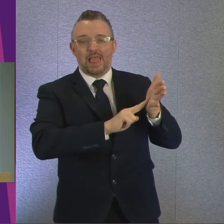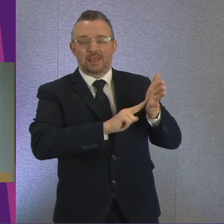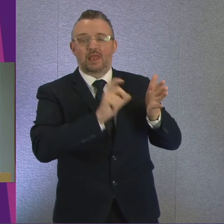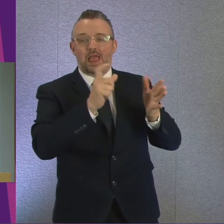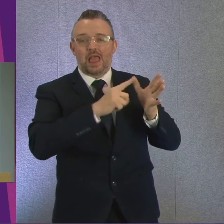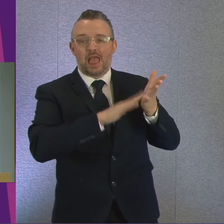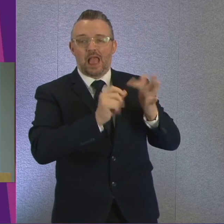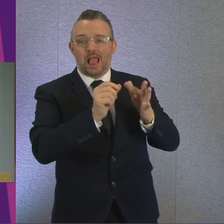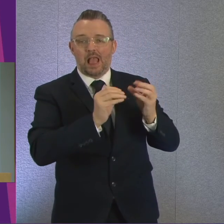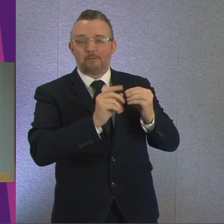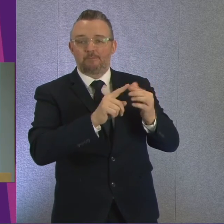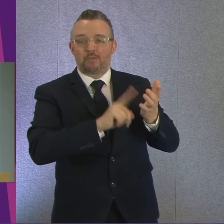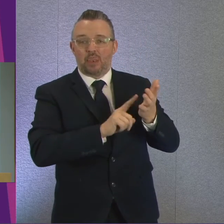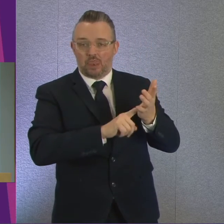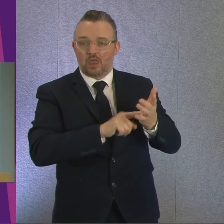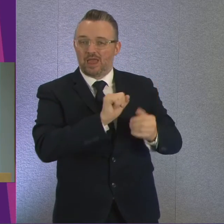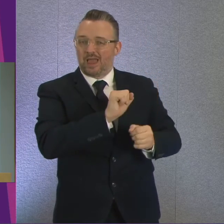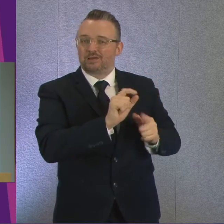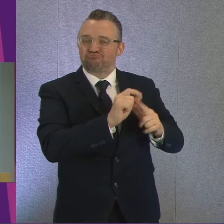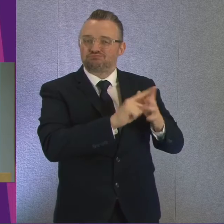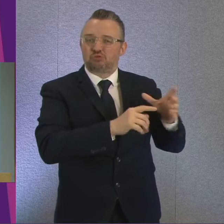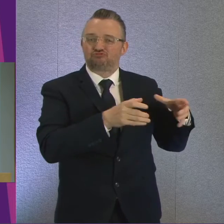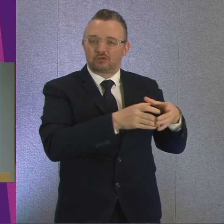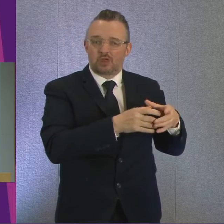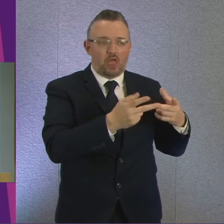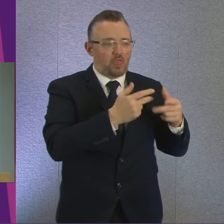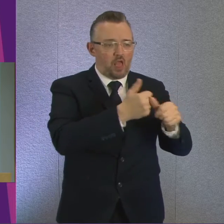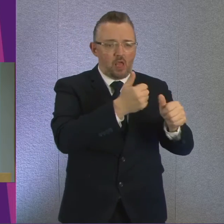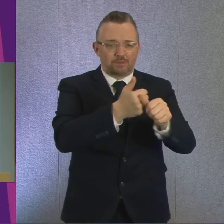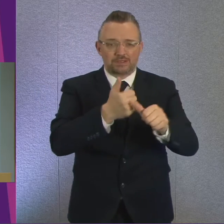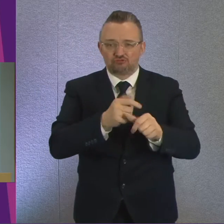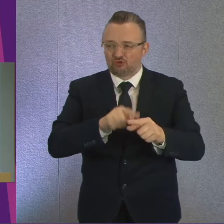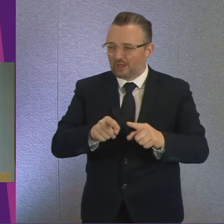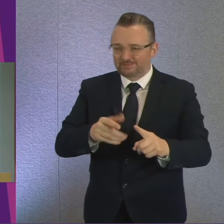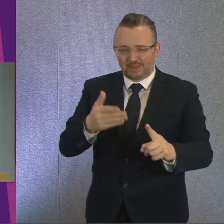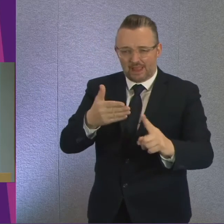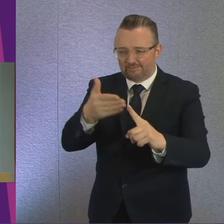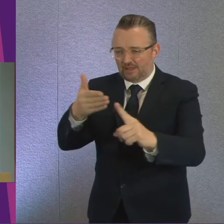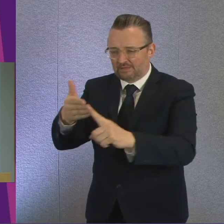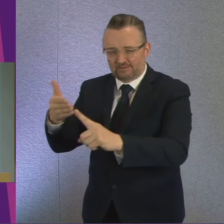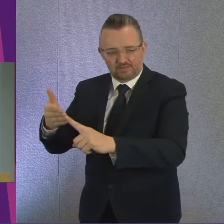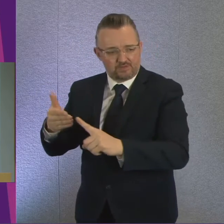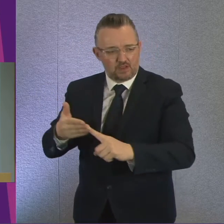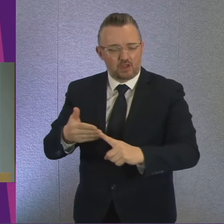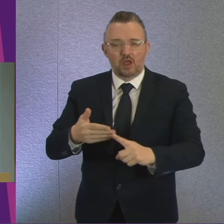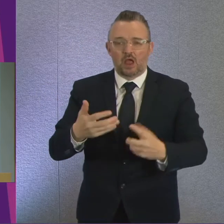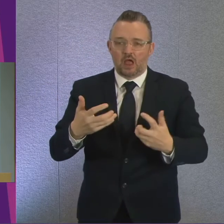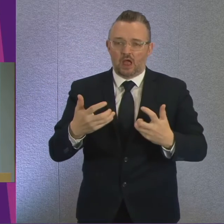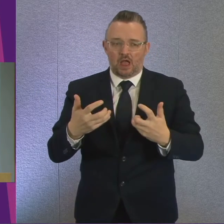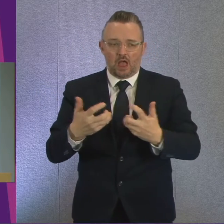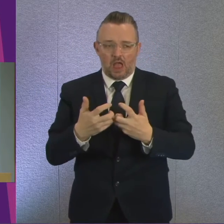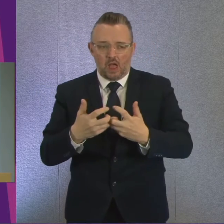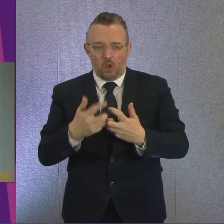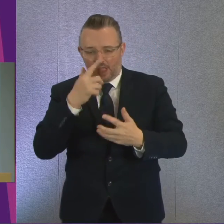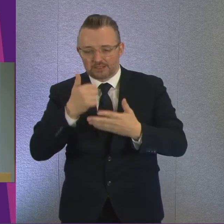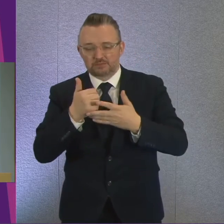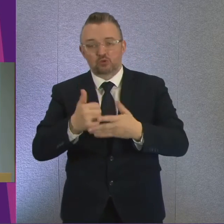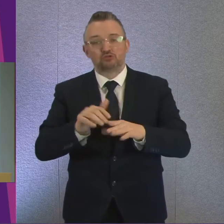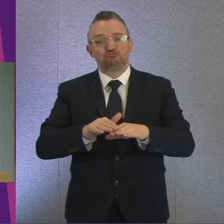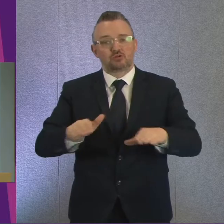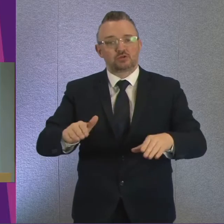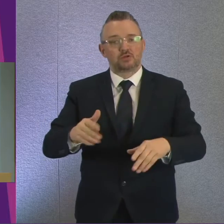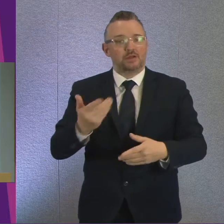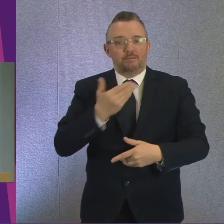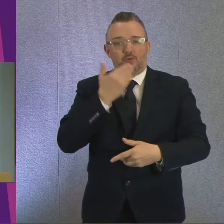Behind project, with industry and with other partners to identify and to support digitally excluded households, and more support